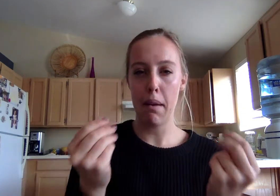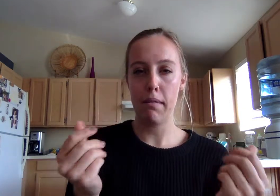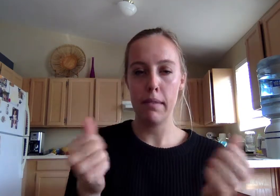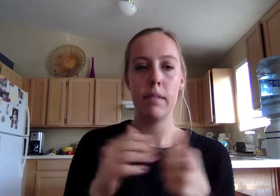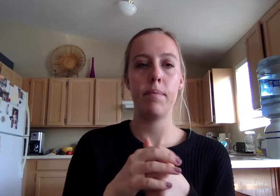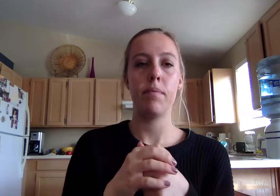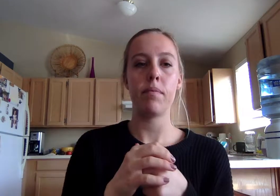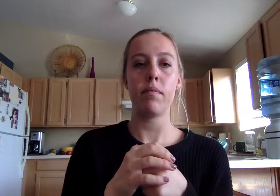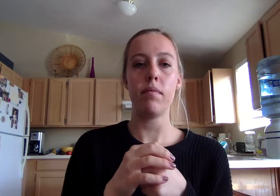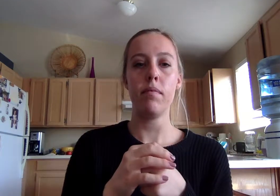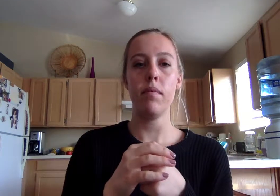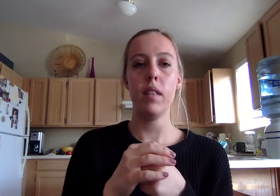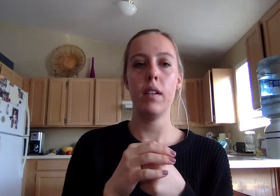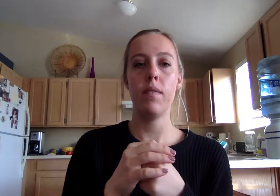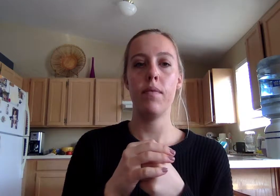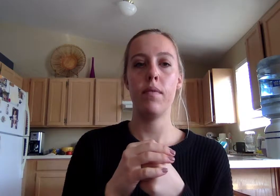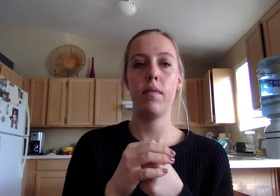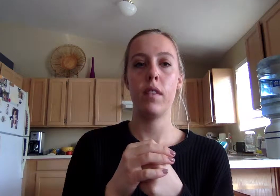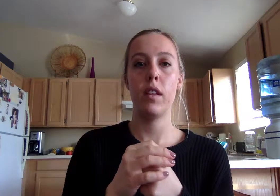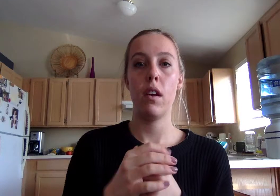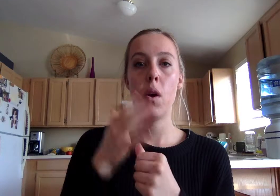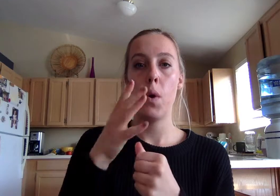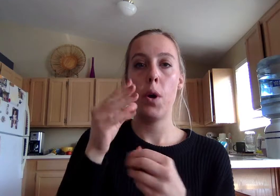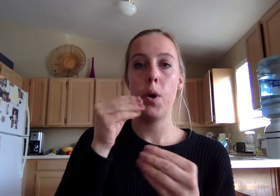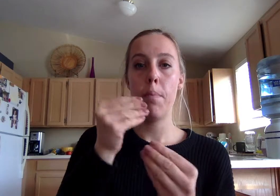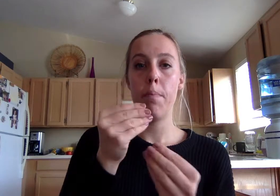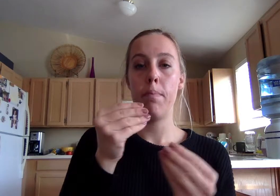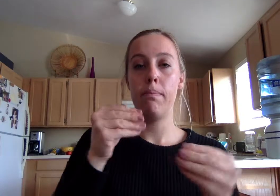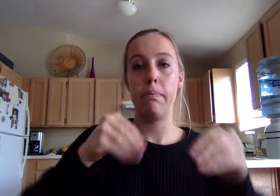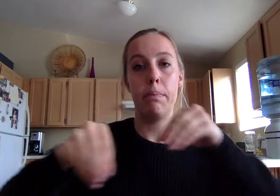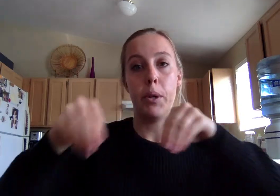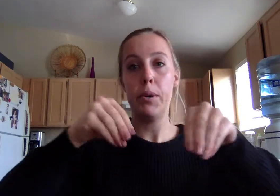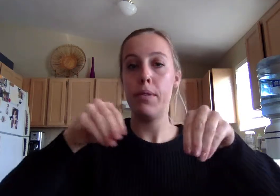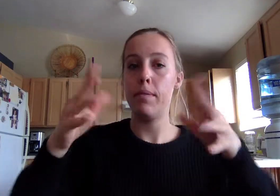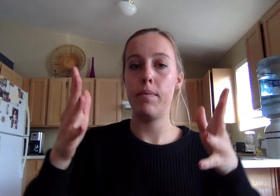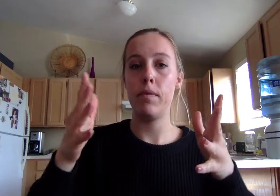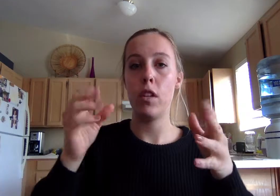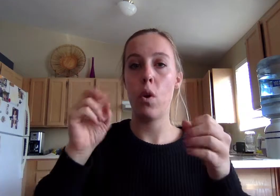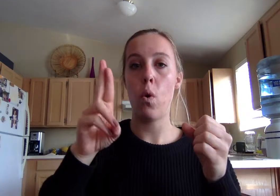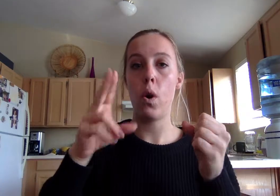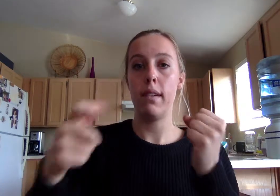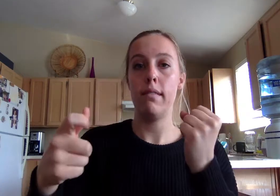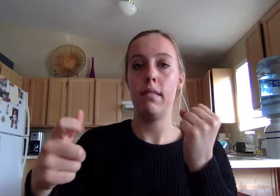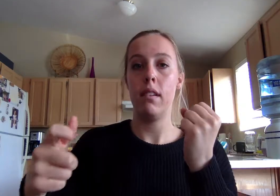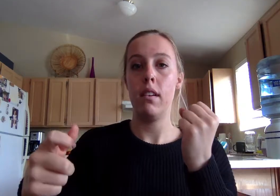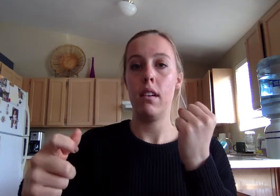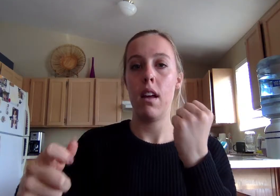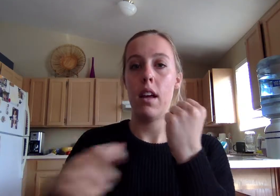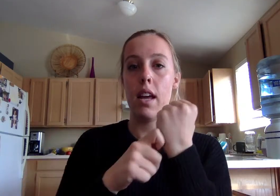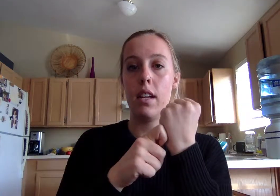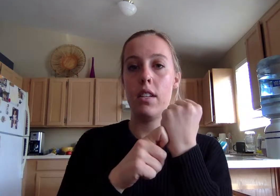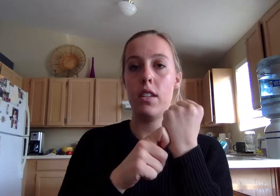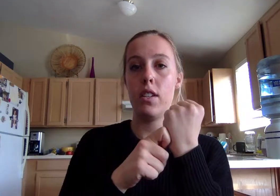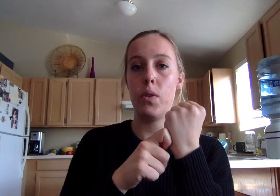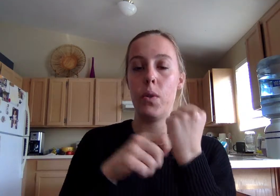Ribosomes may wander freely within the cytoplasm or attach to the endoplasmic reticulum, sometimes